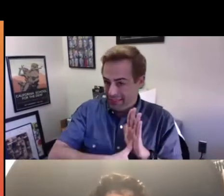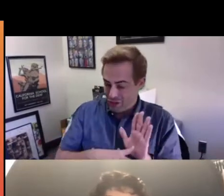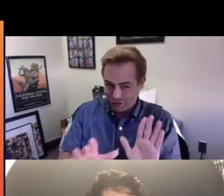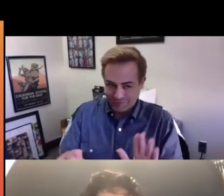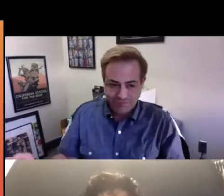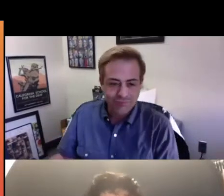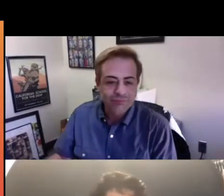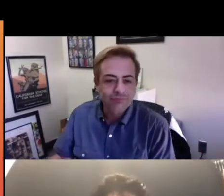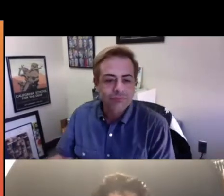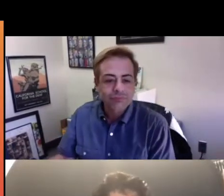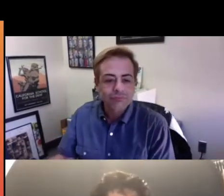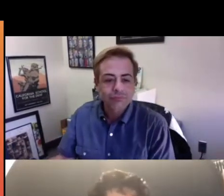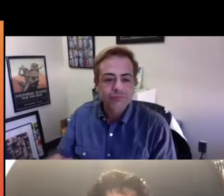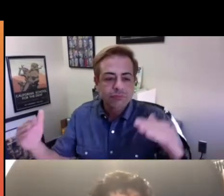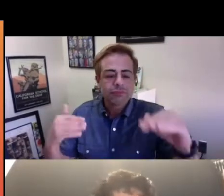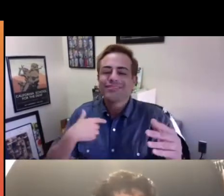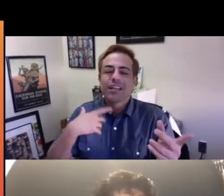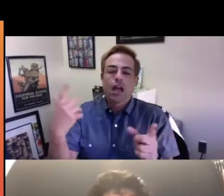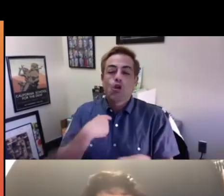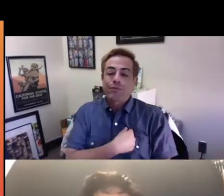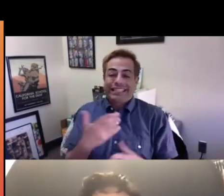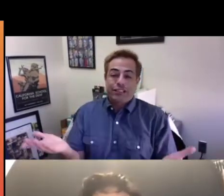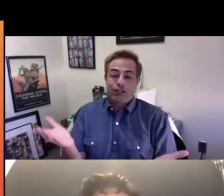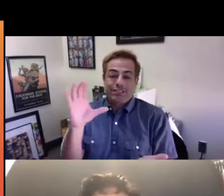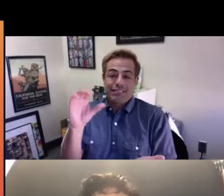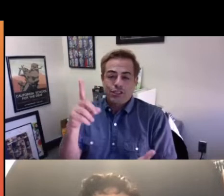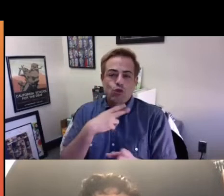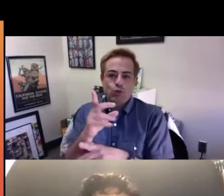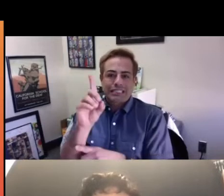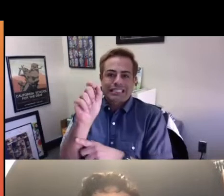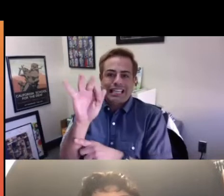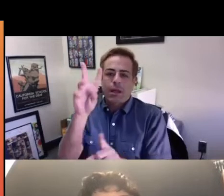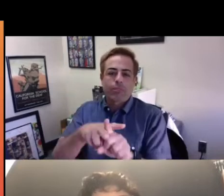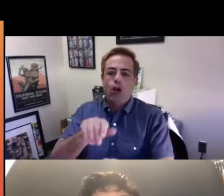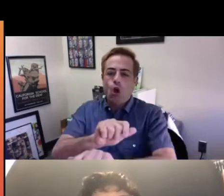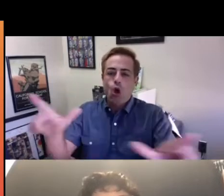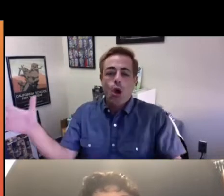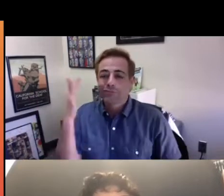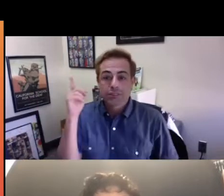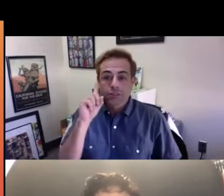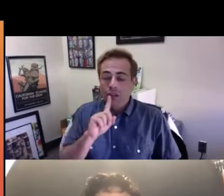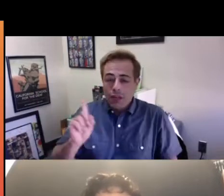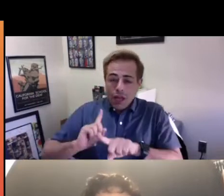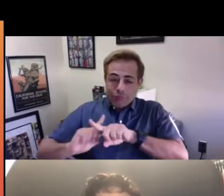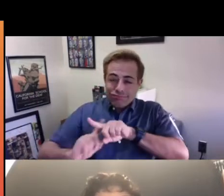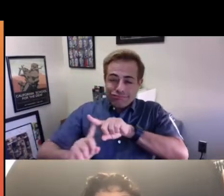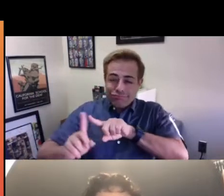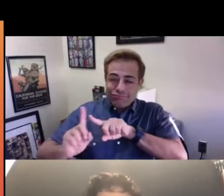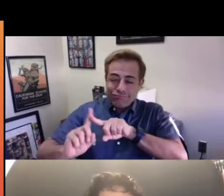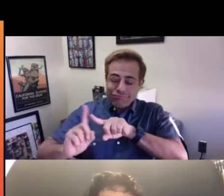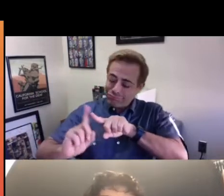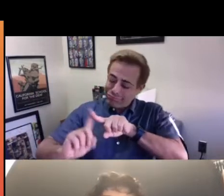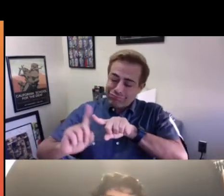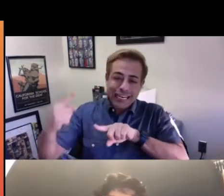at the school, we only use sign, and we'll talk more on that later. Here at CSD, the word